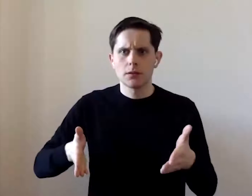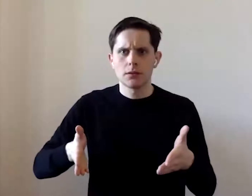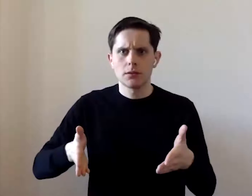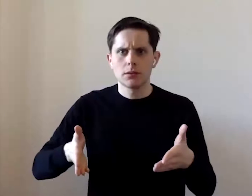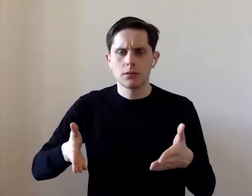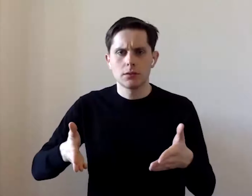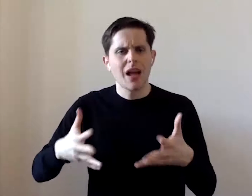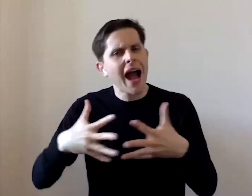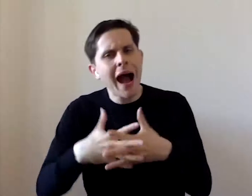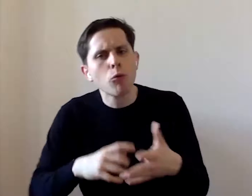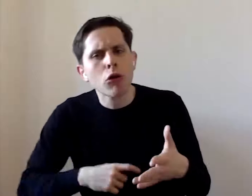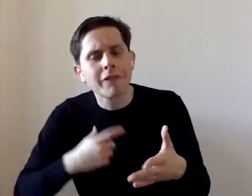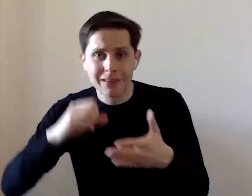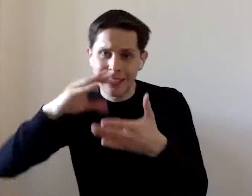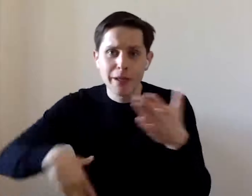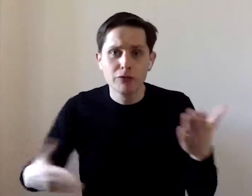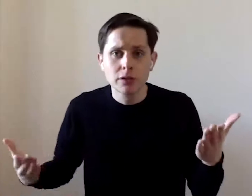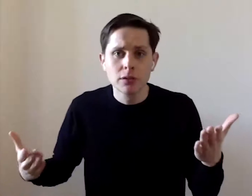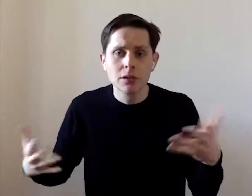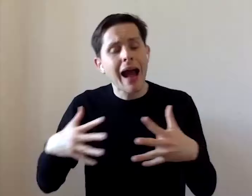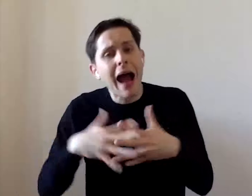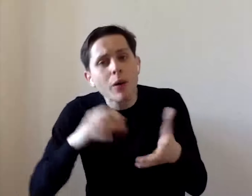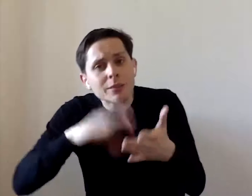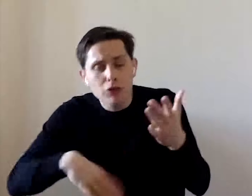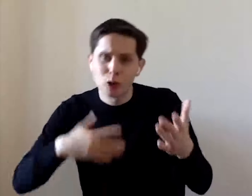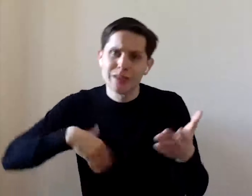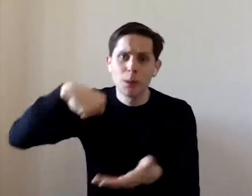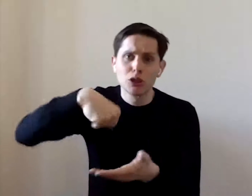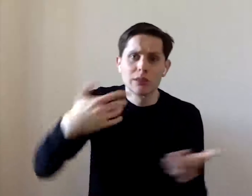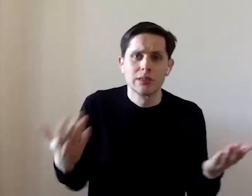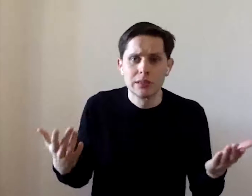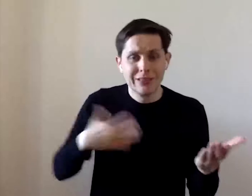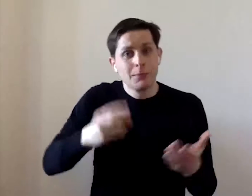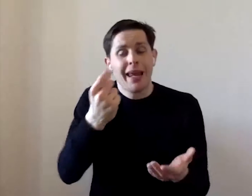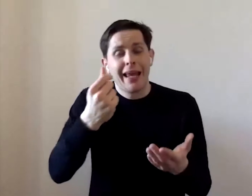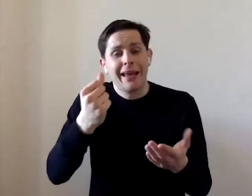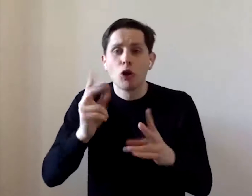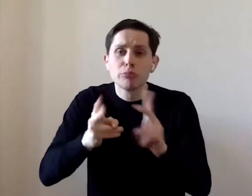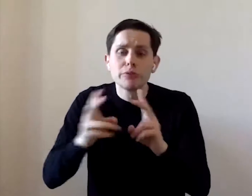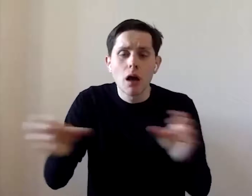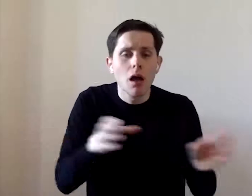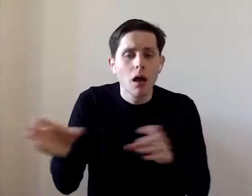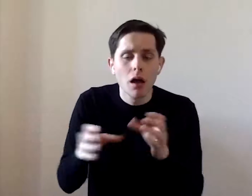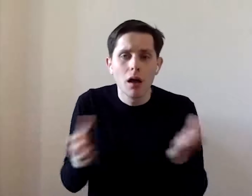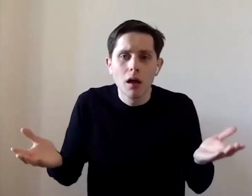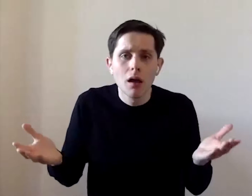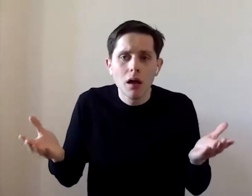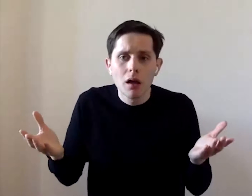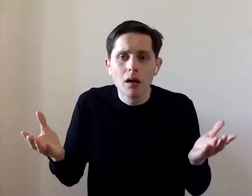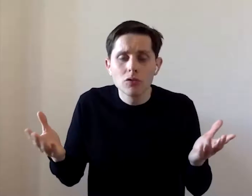to think that you can go into a job, you need the confidence. And with the confidence, you need the experience. And with the experience, you need the money. So